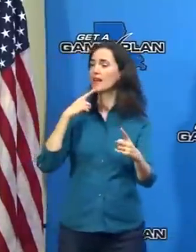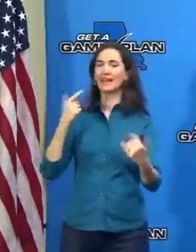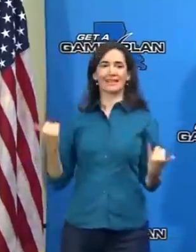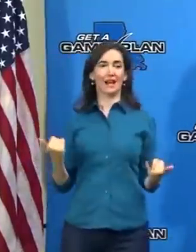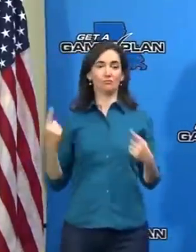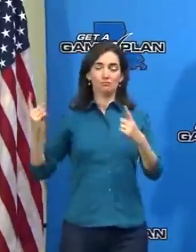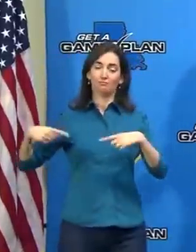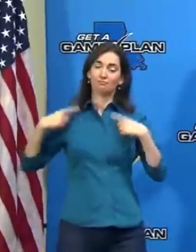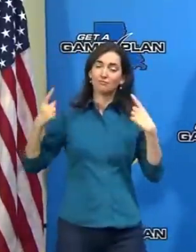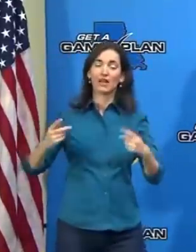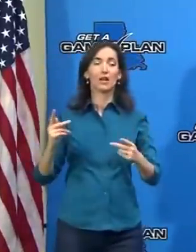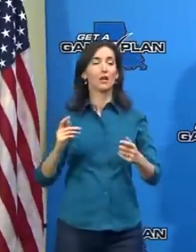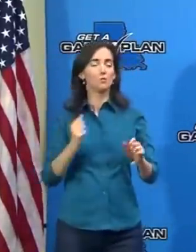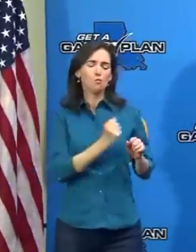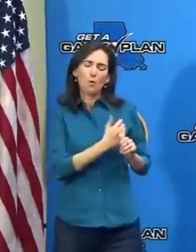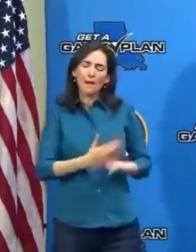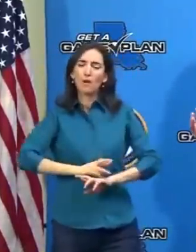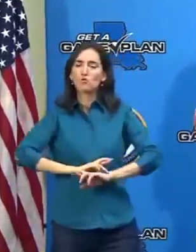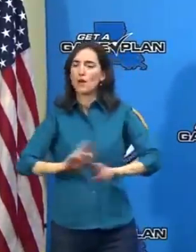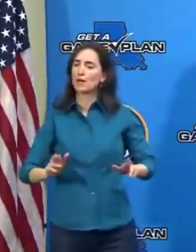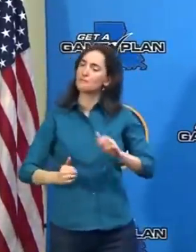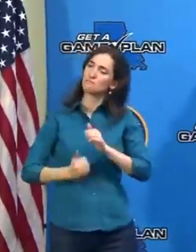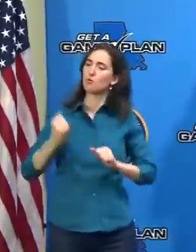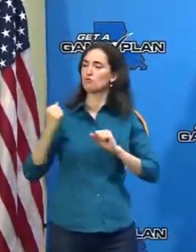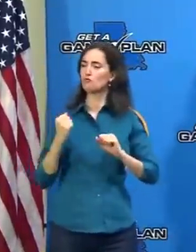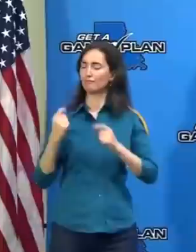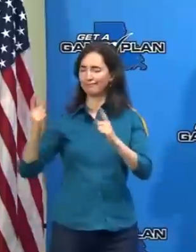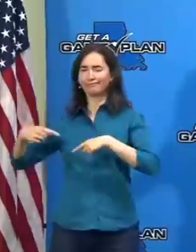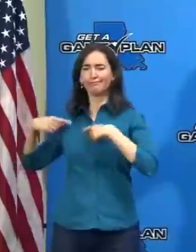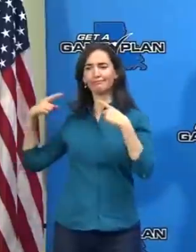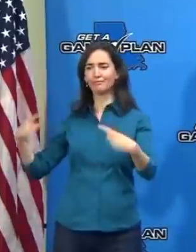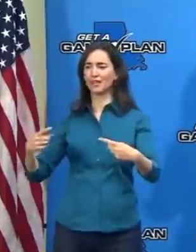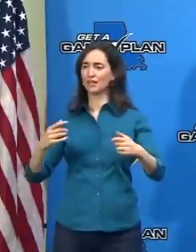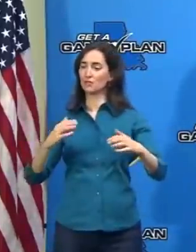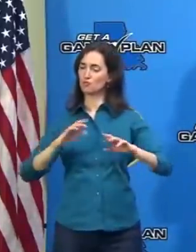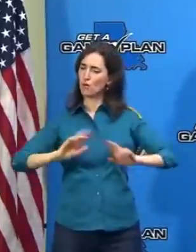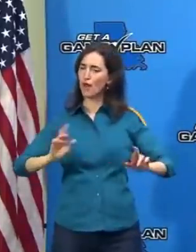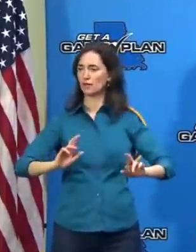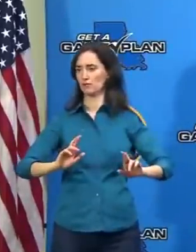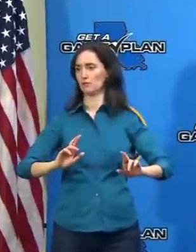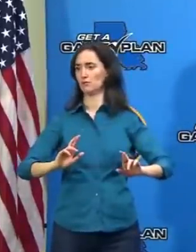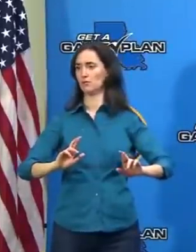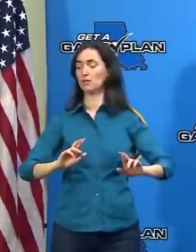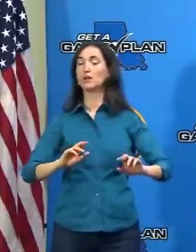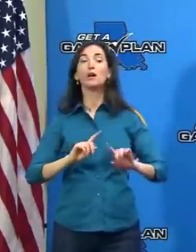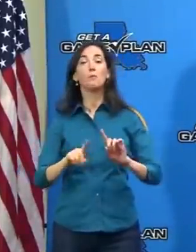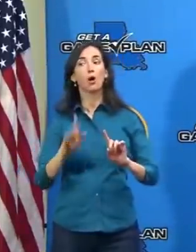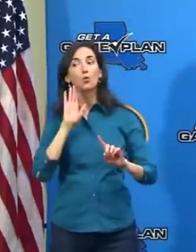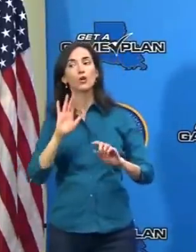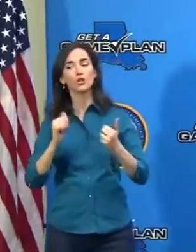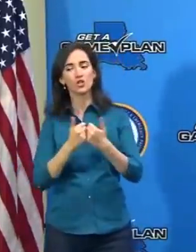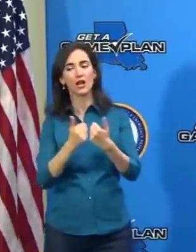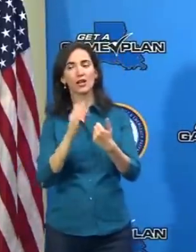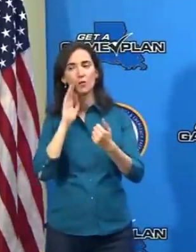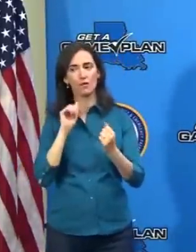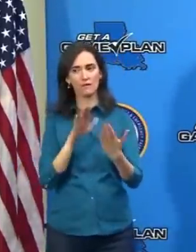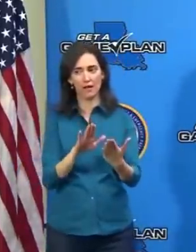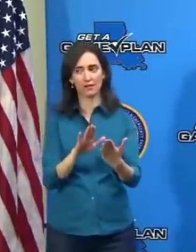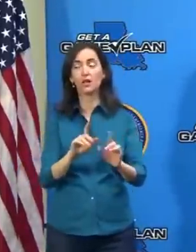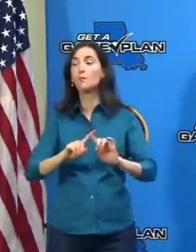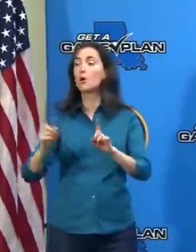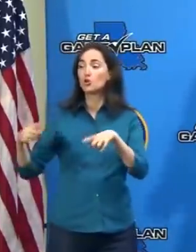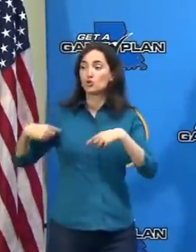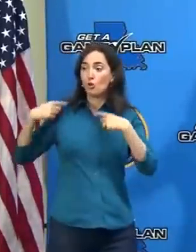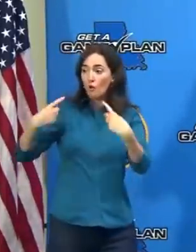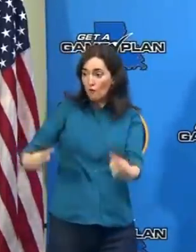for a hurricane. But that doesn't mean that they won't have significant challenges. But as I stand here before you, I have not